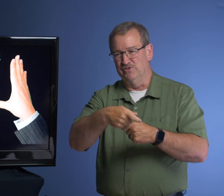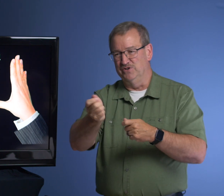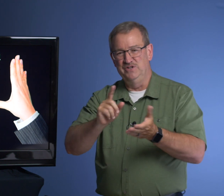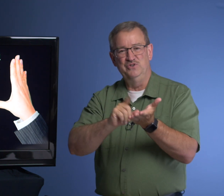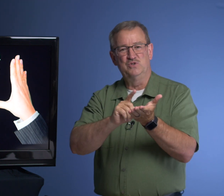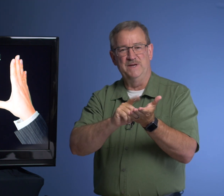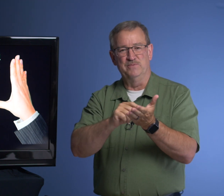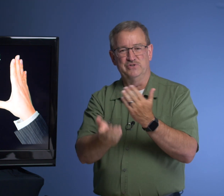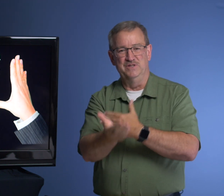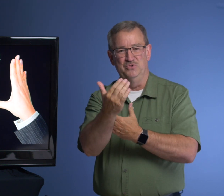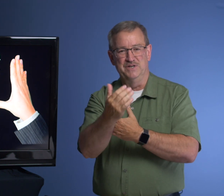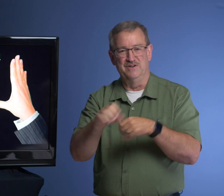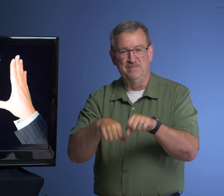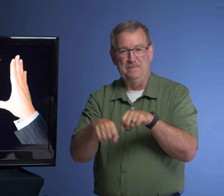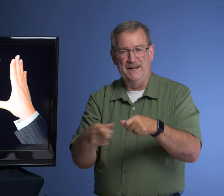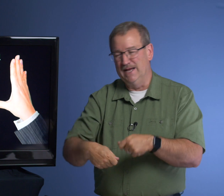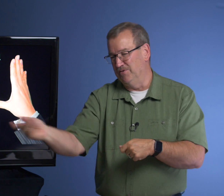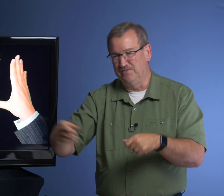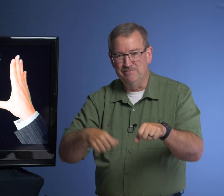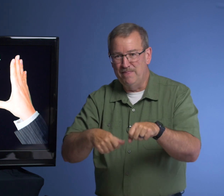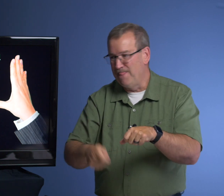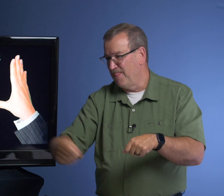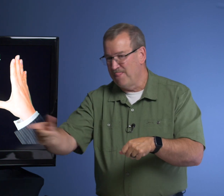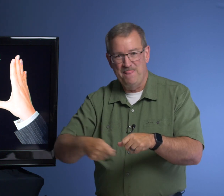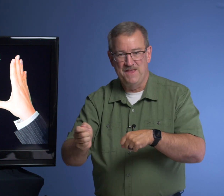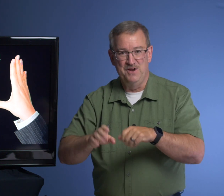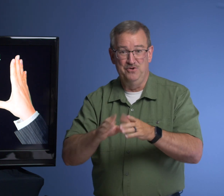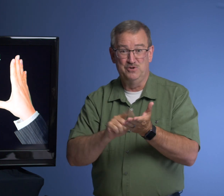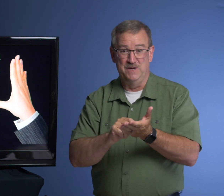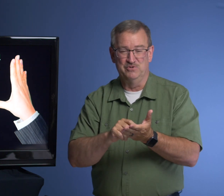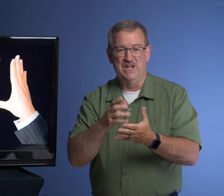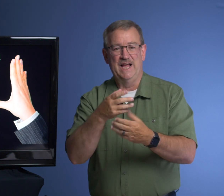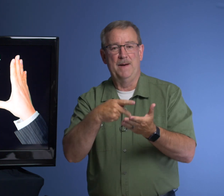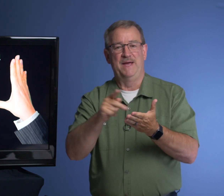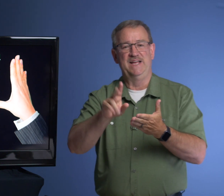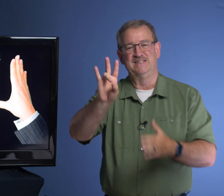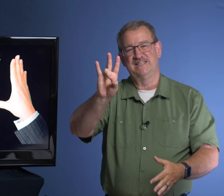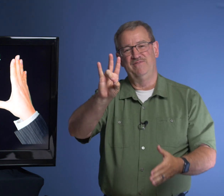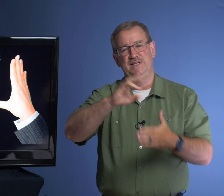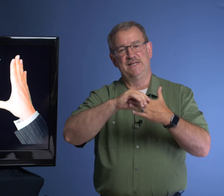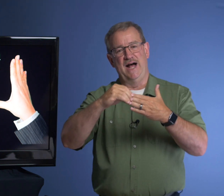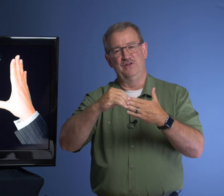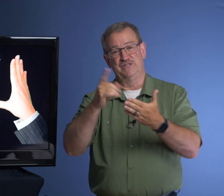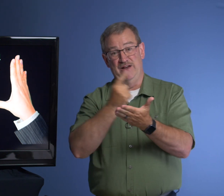I delivered newspapers in the morning on my bike. I would, you know, newspapers. I got paid $7 every